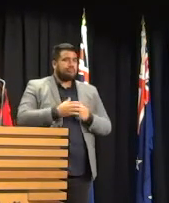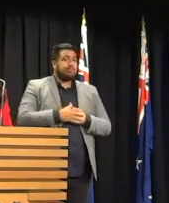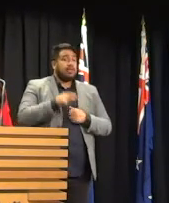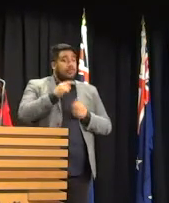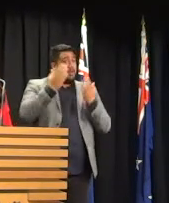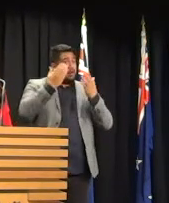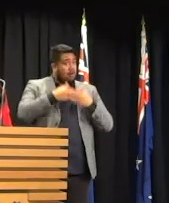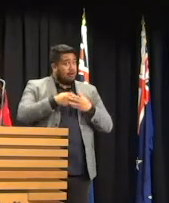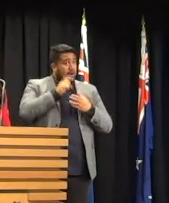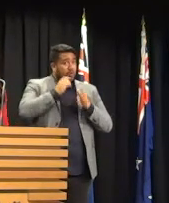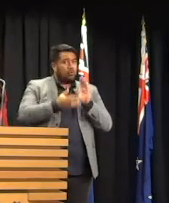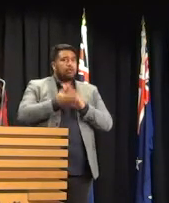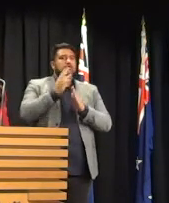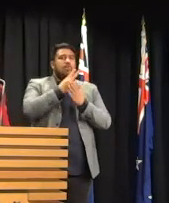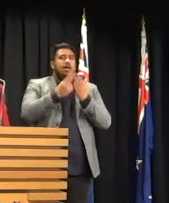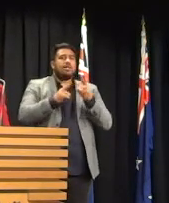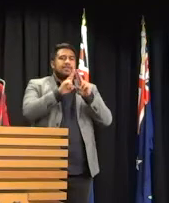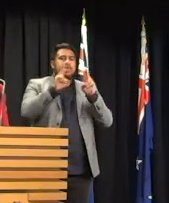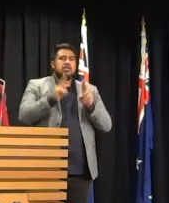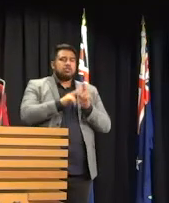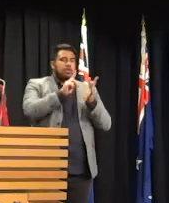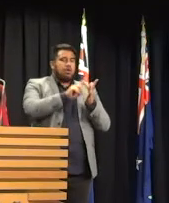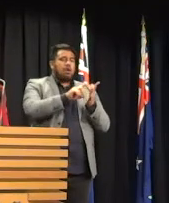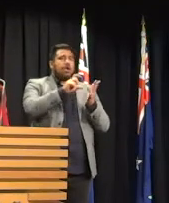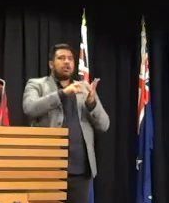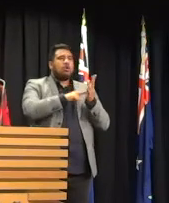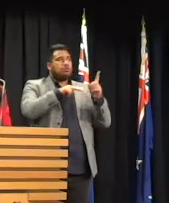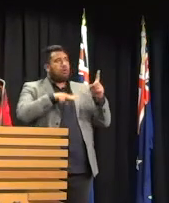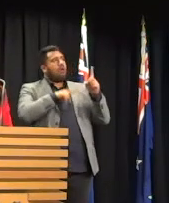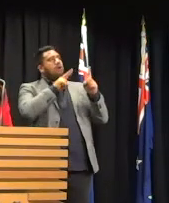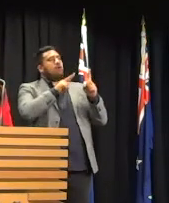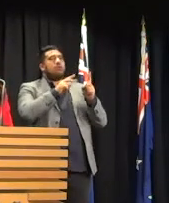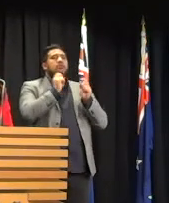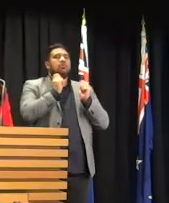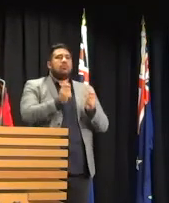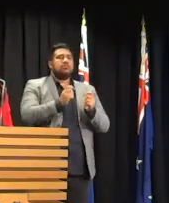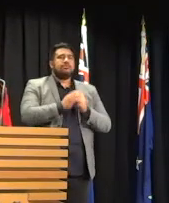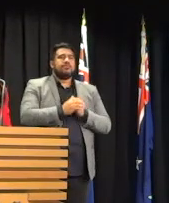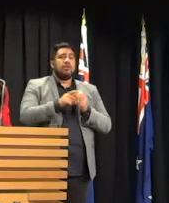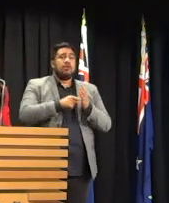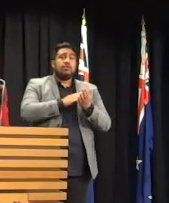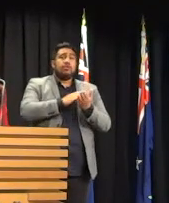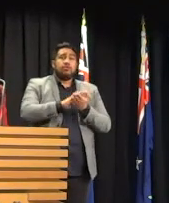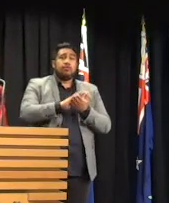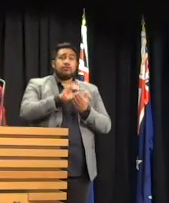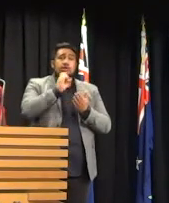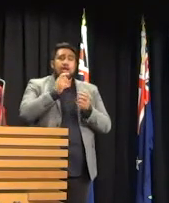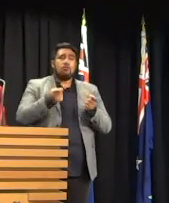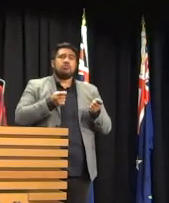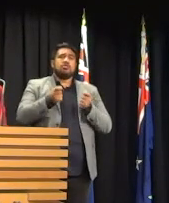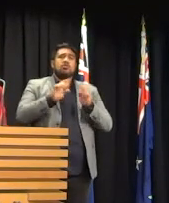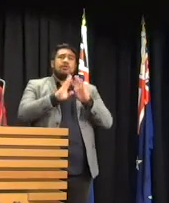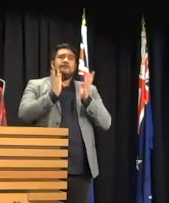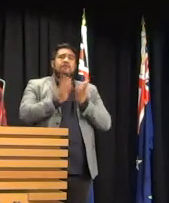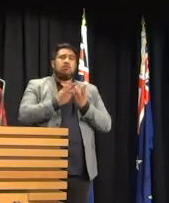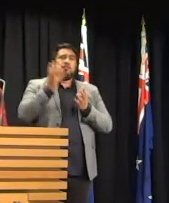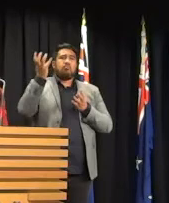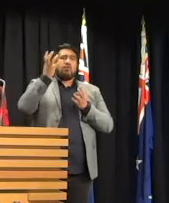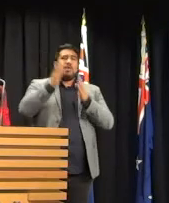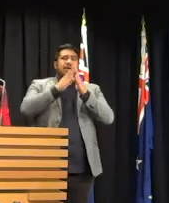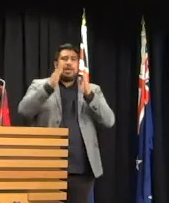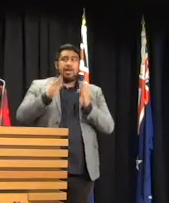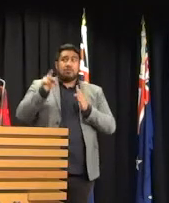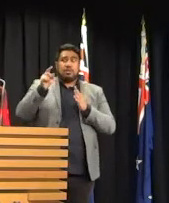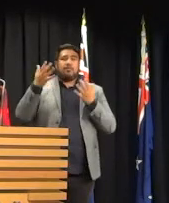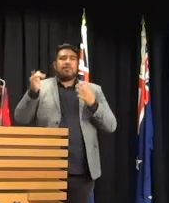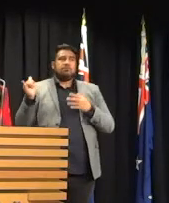I'm attending the Arts Foundation Icon Awards. On Thursday, I'll be chairing the local government forum at Premier House before